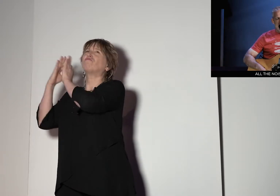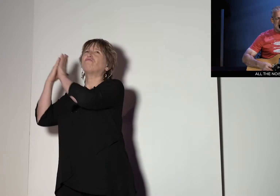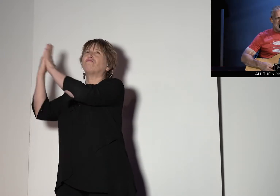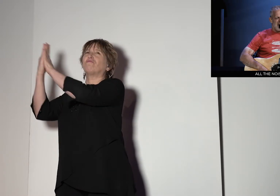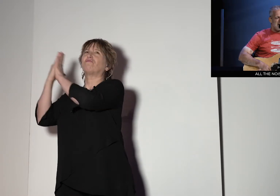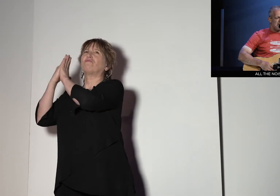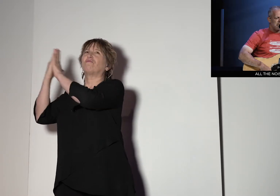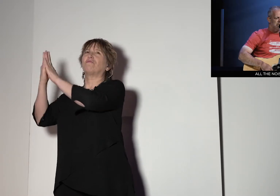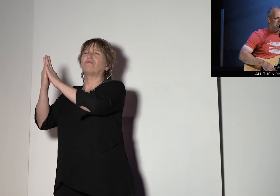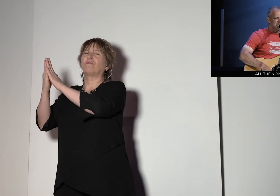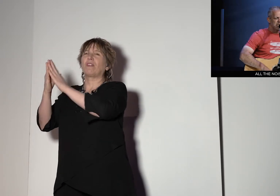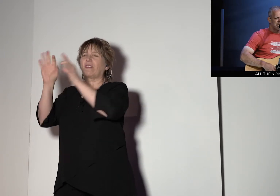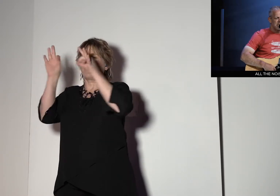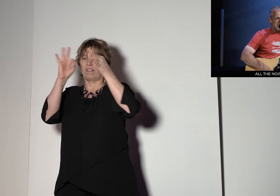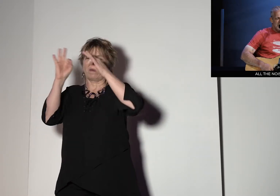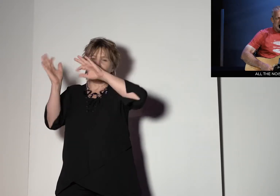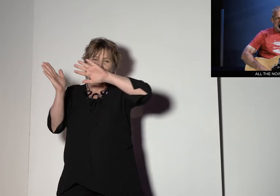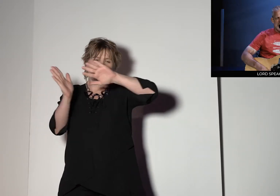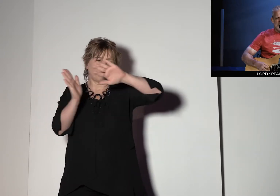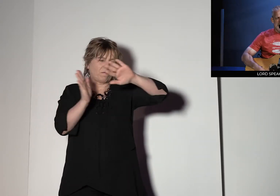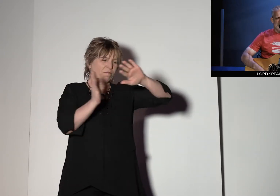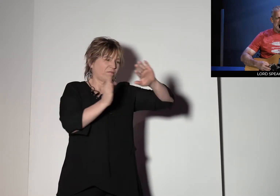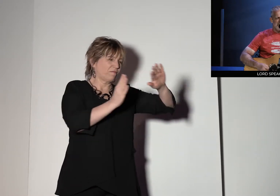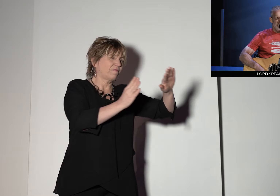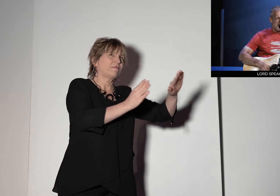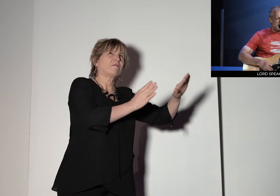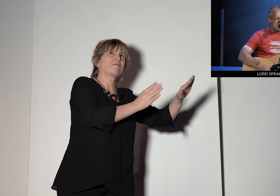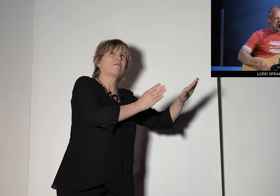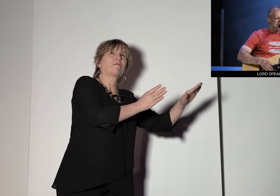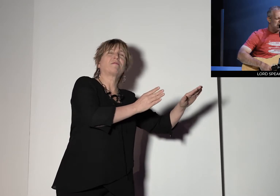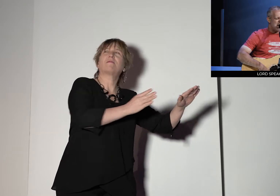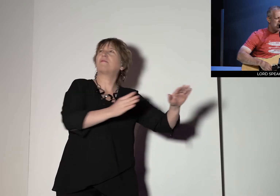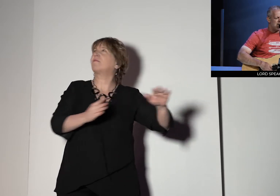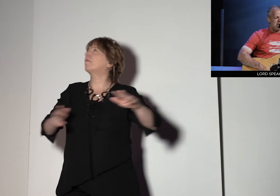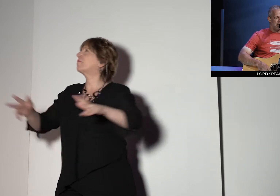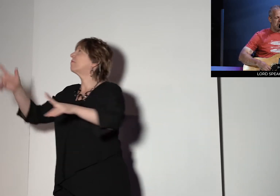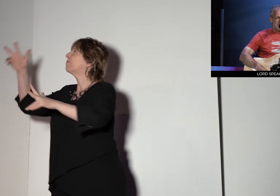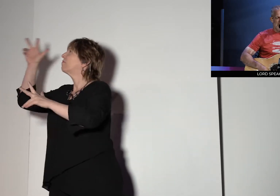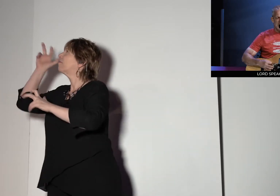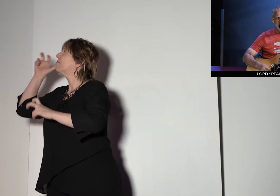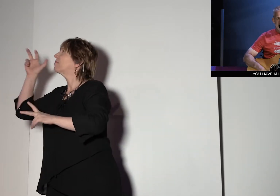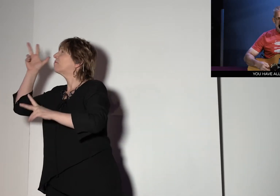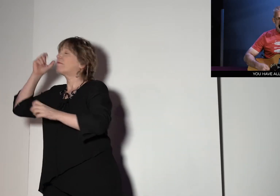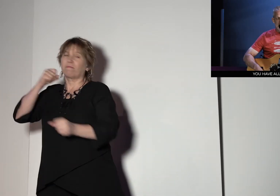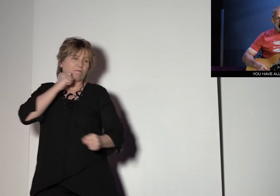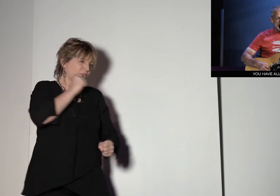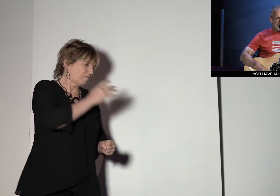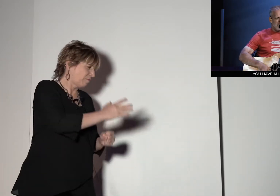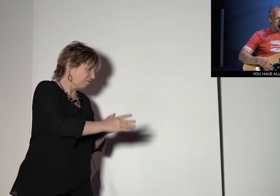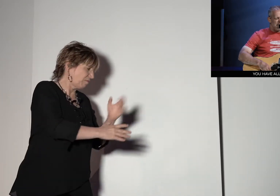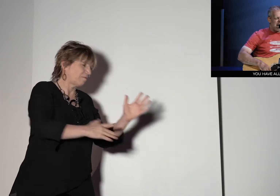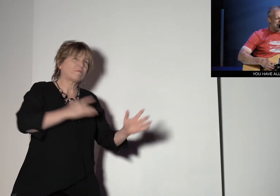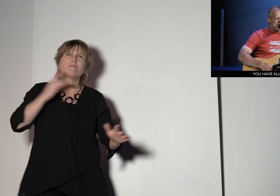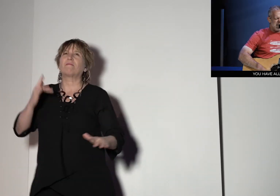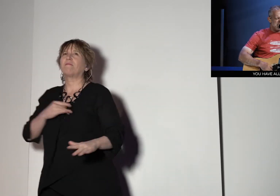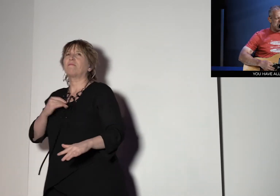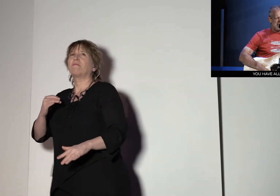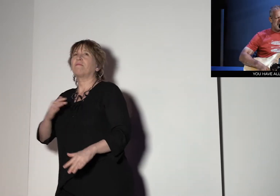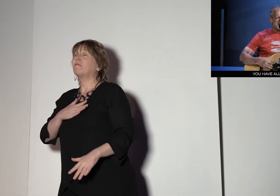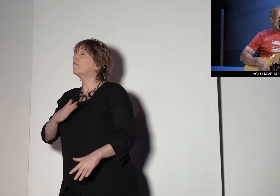noise dies down. Lord, speak to me now. You have all